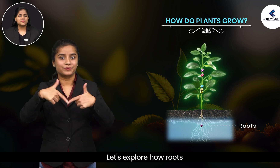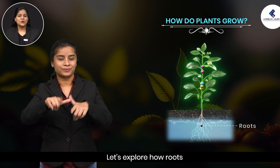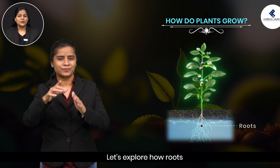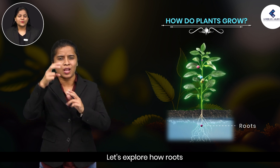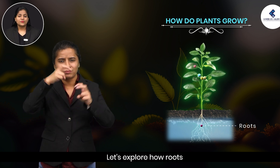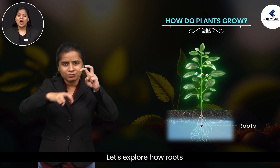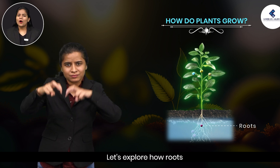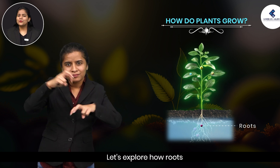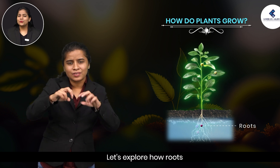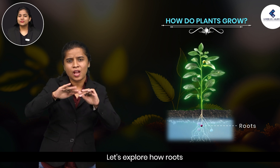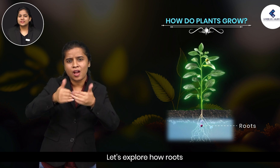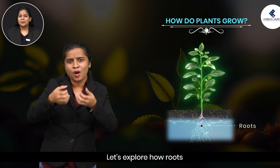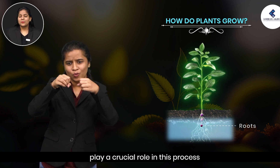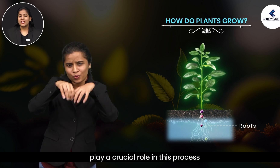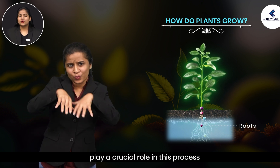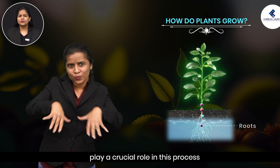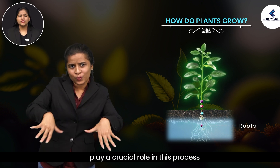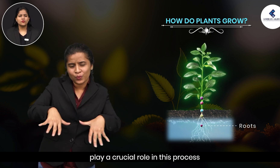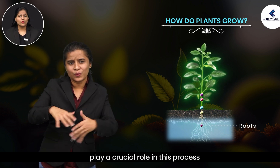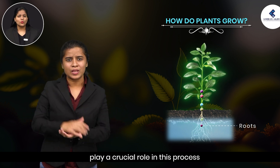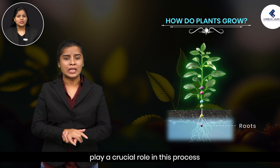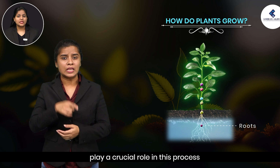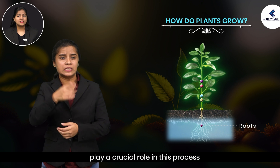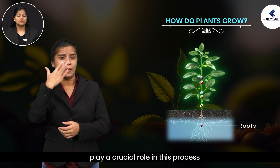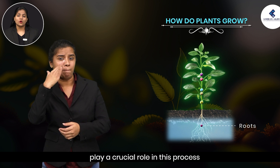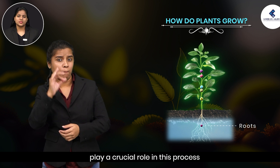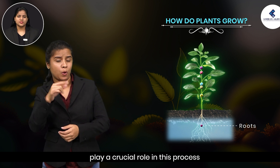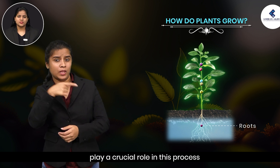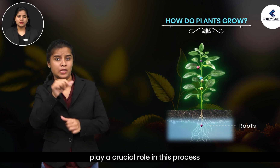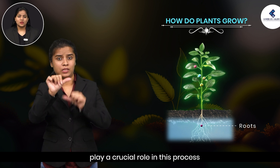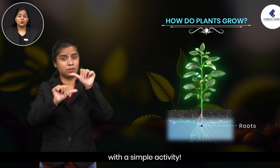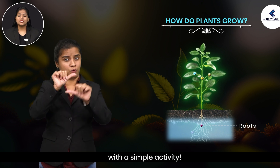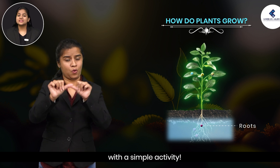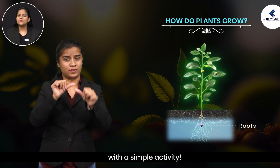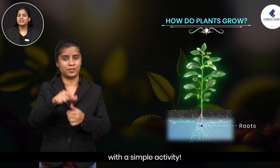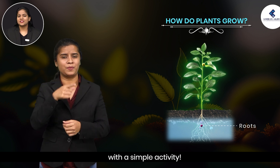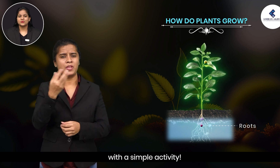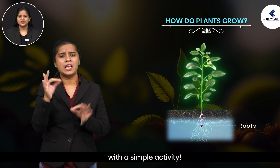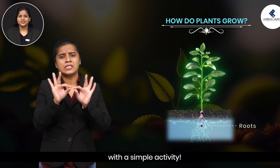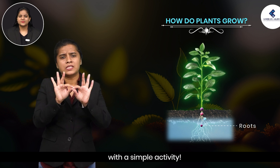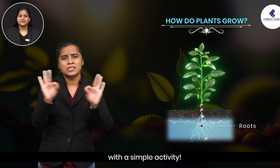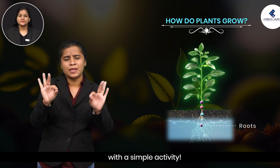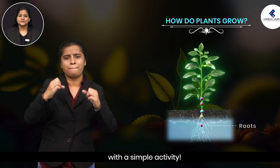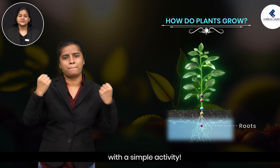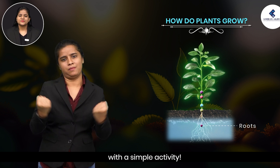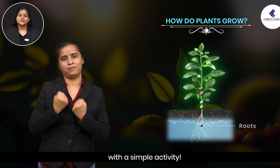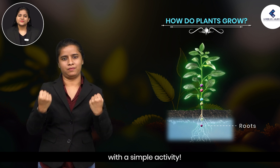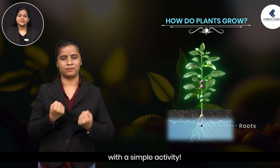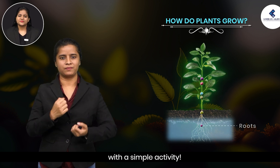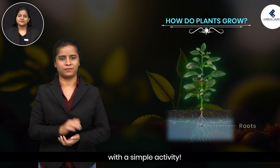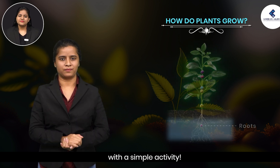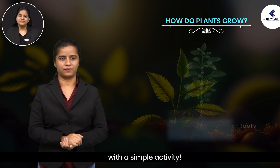Let's explore how roots play a crucial role in this process with a simple activity.